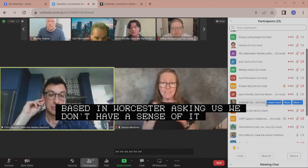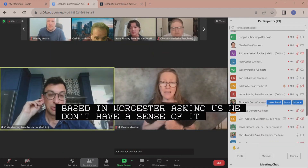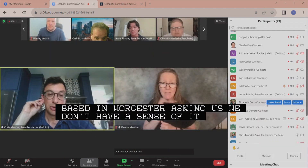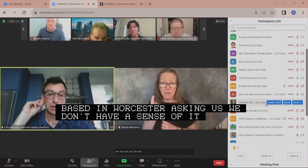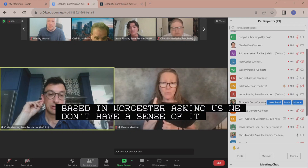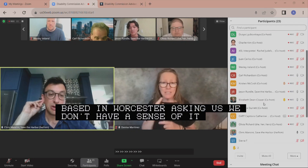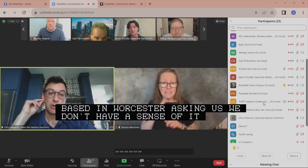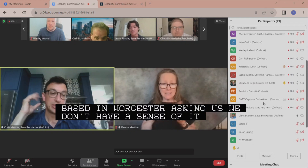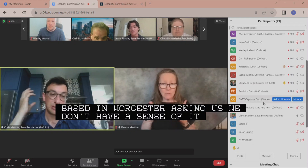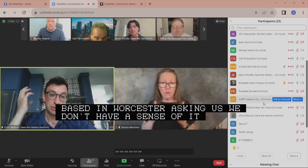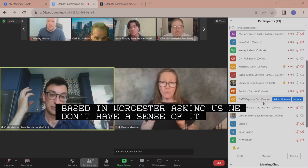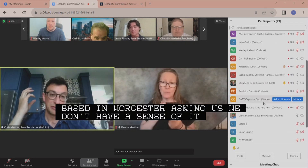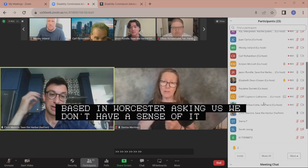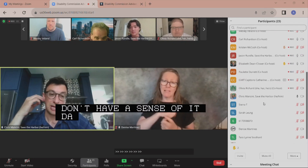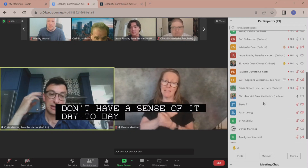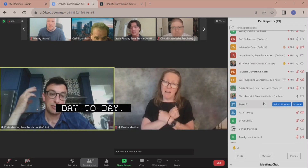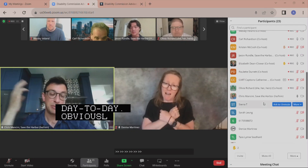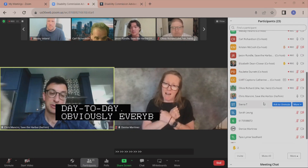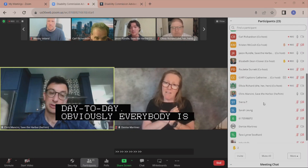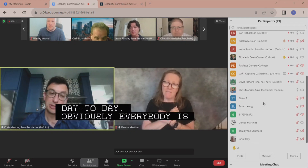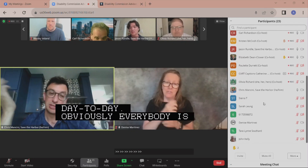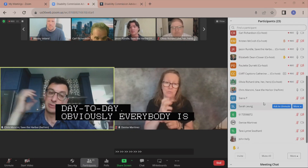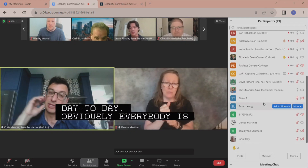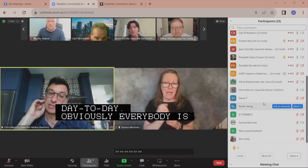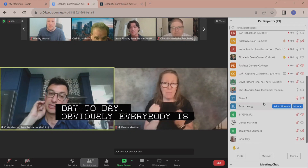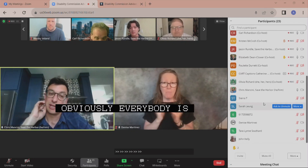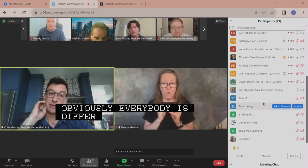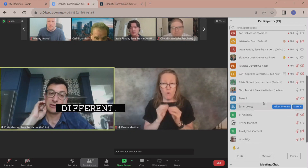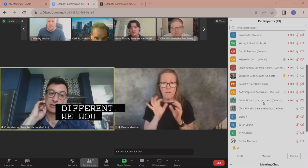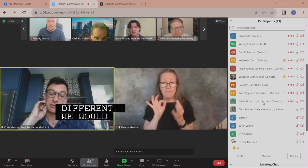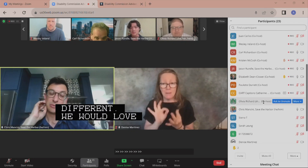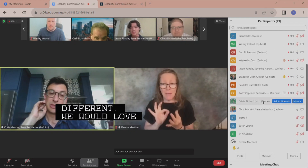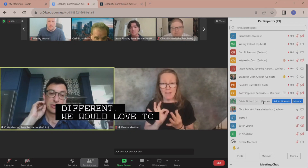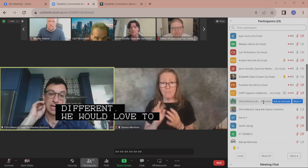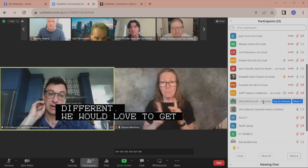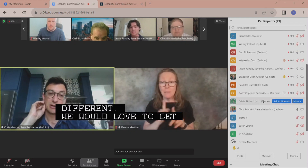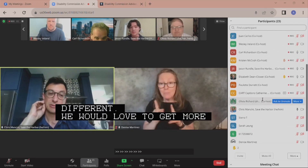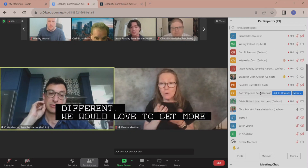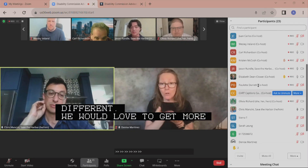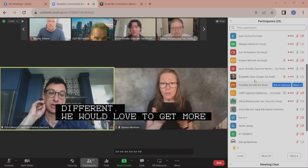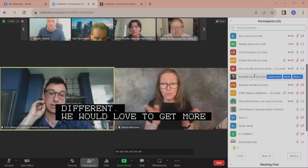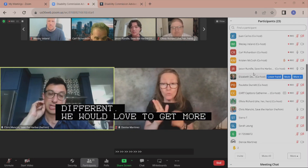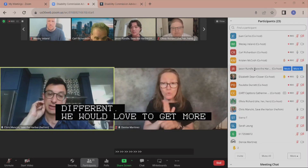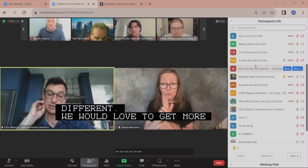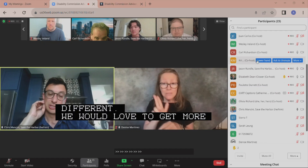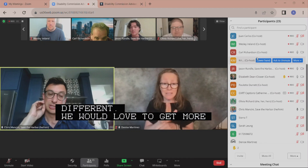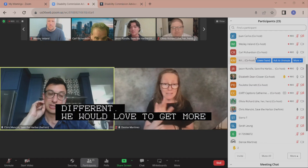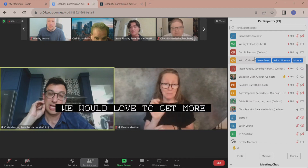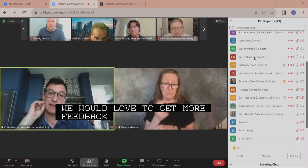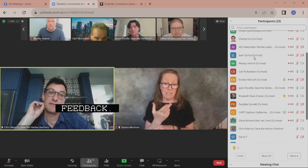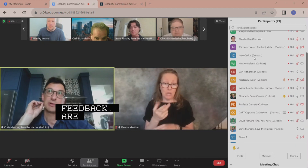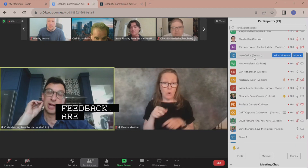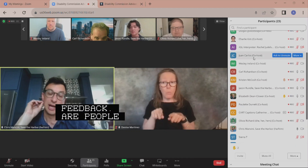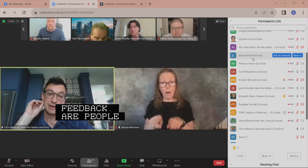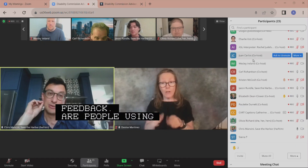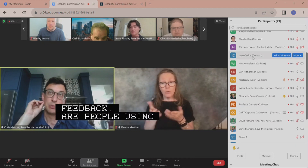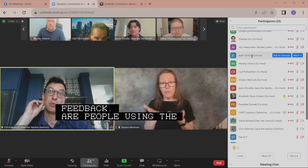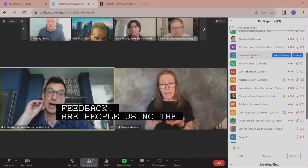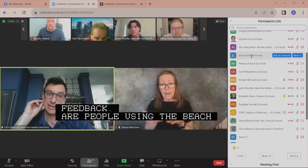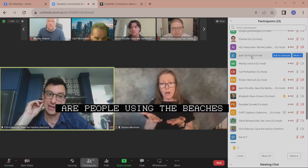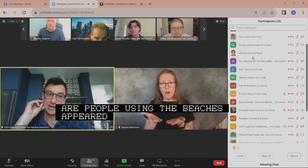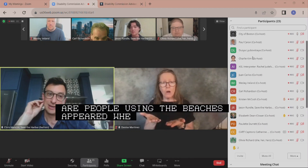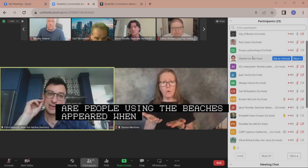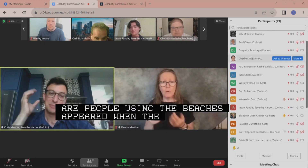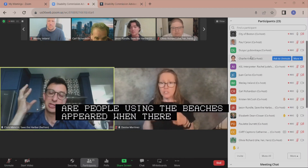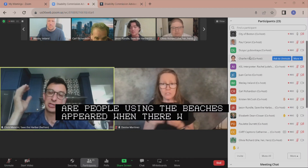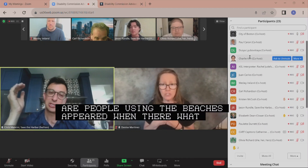love to always get more feedback. Are people using the beaches? And when they're there, what are the challenges? If they're not,